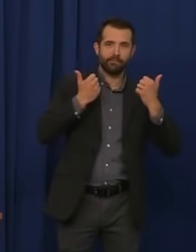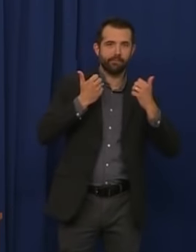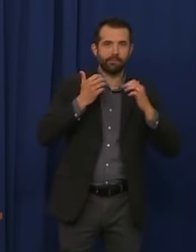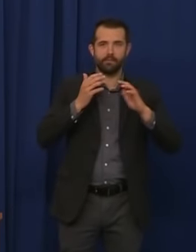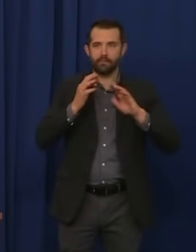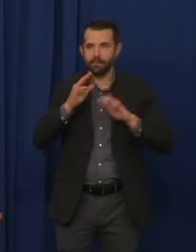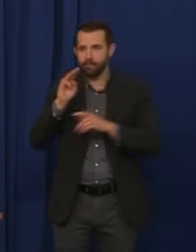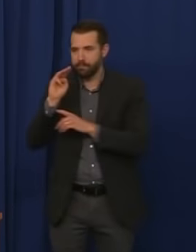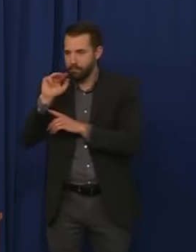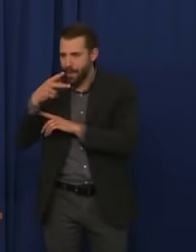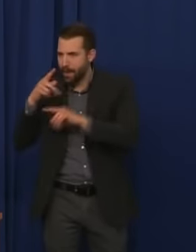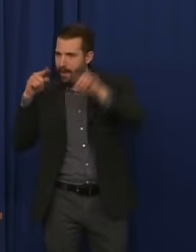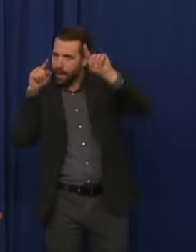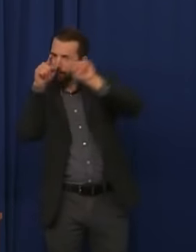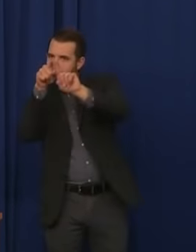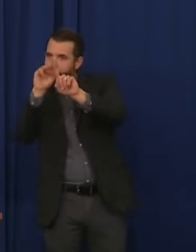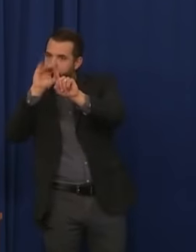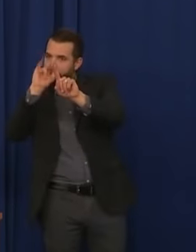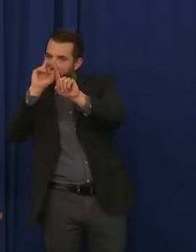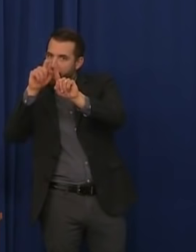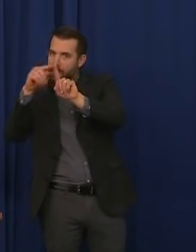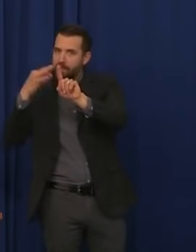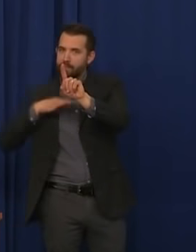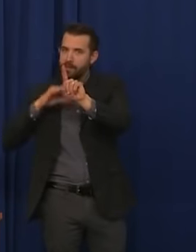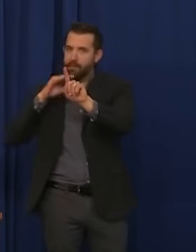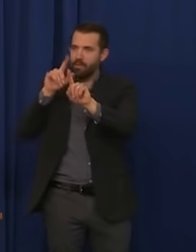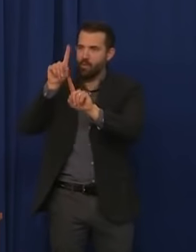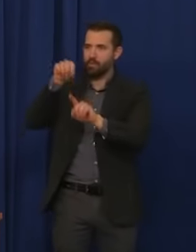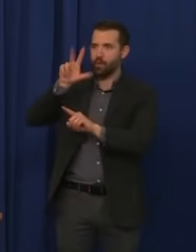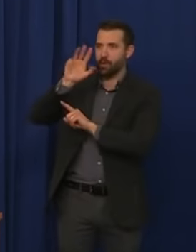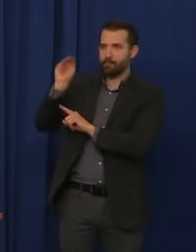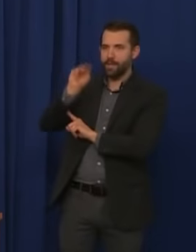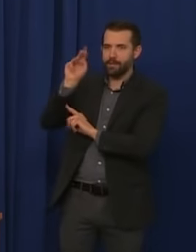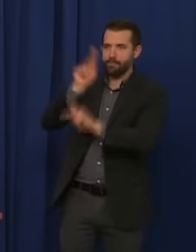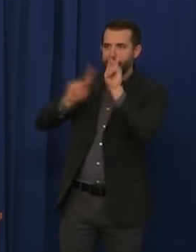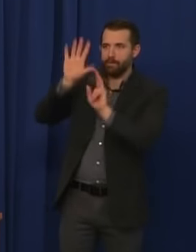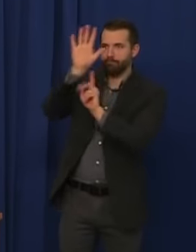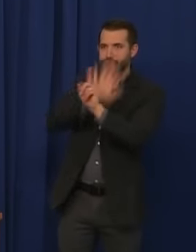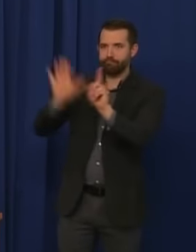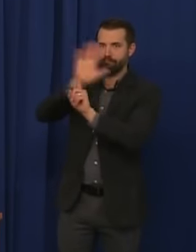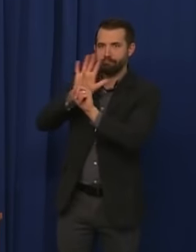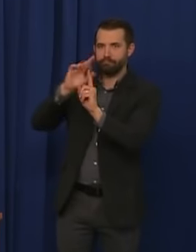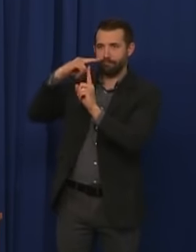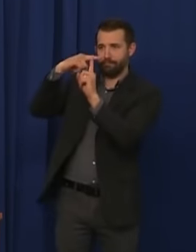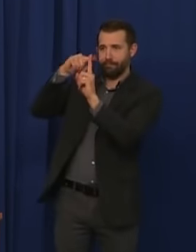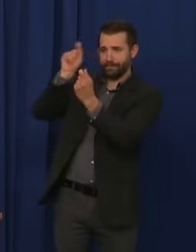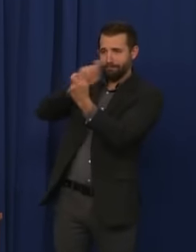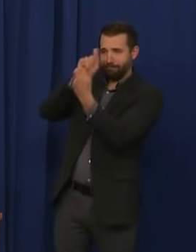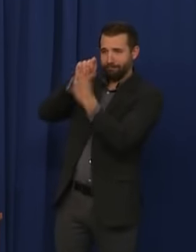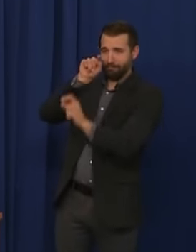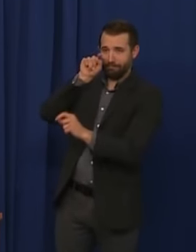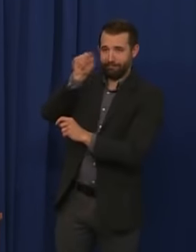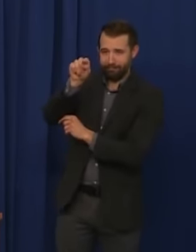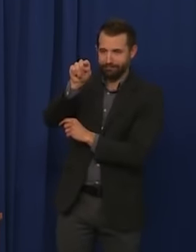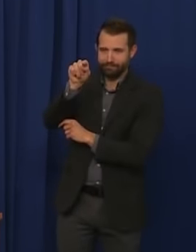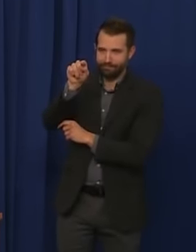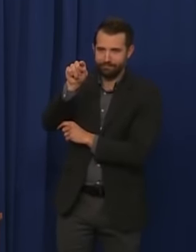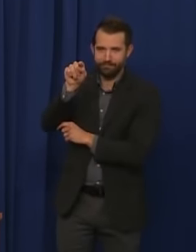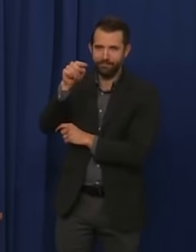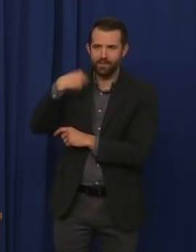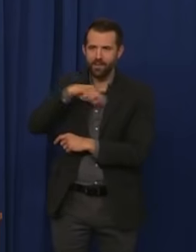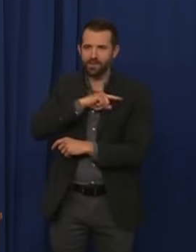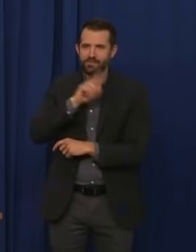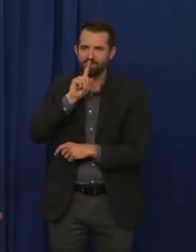million people, someplace between the 42nd and 47th parallel on the globe. Maine is a community of